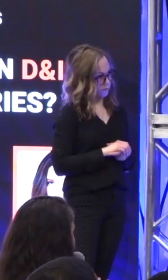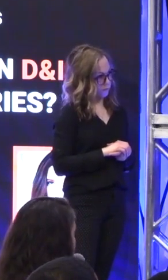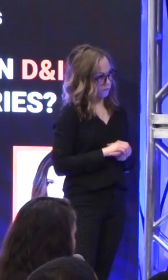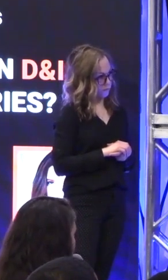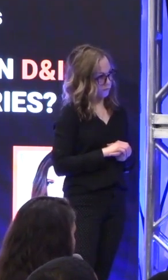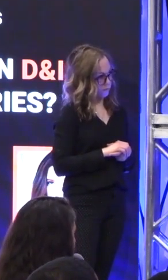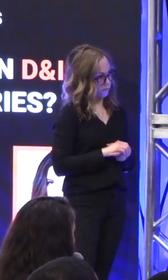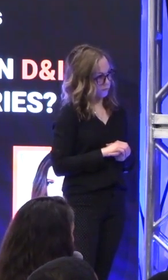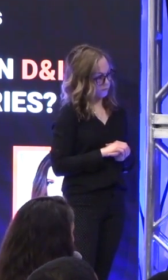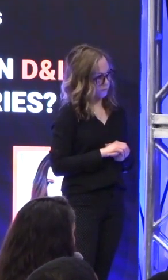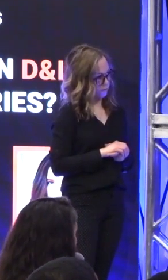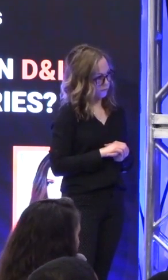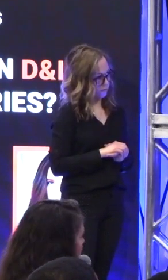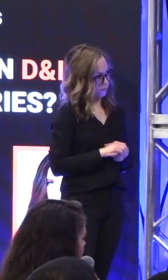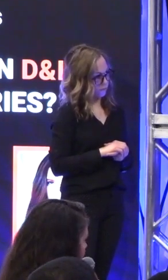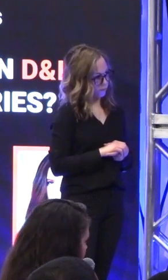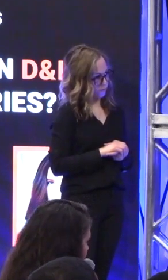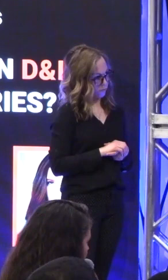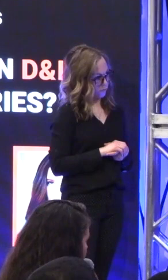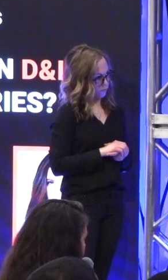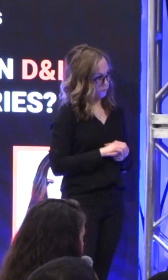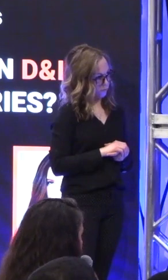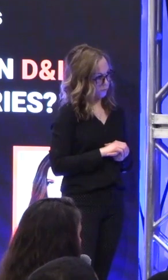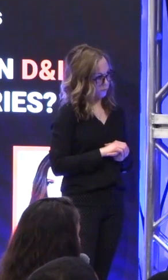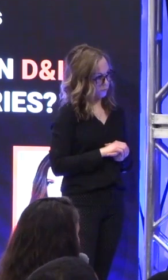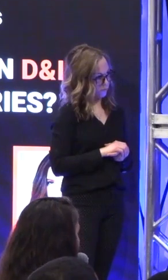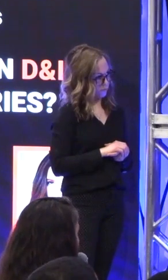You know, we want to see people. But when I go onto the set,